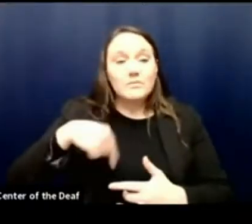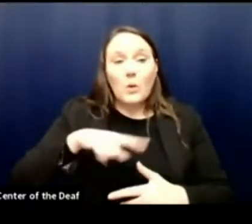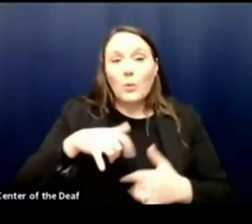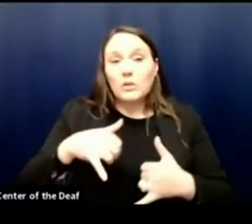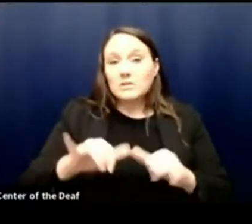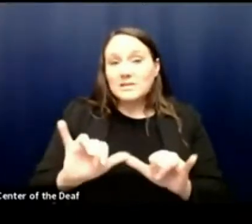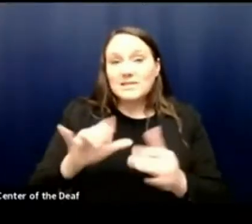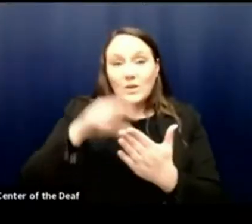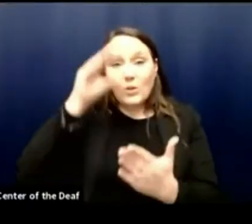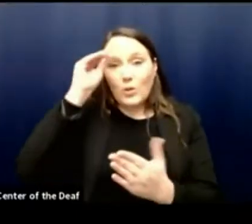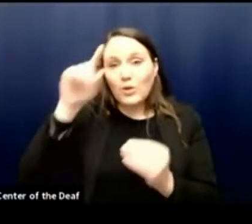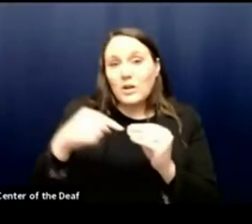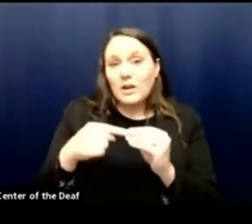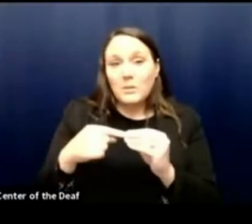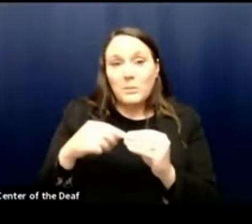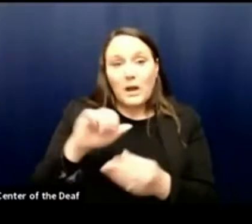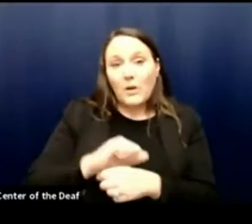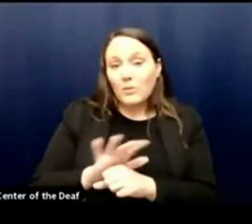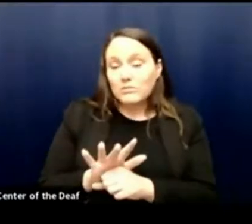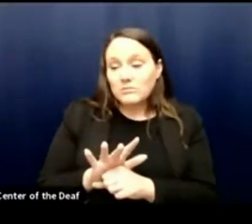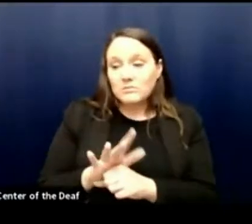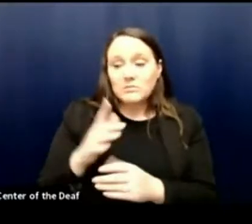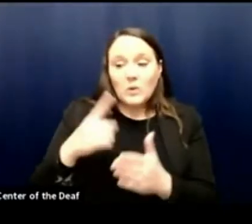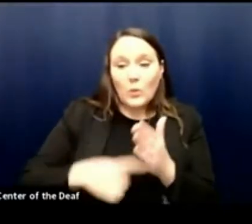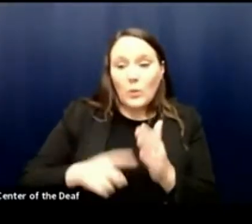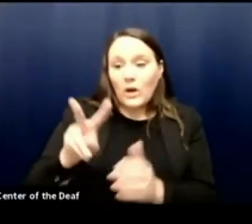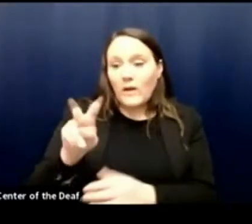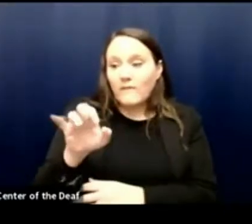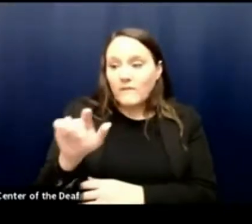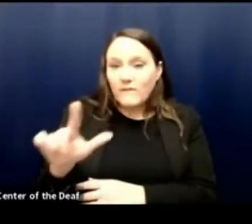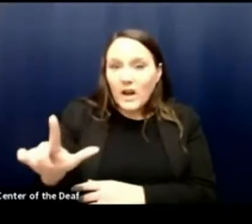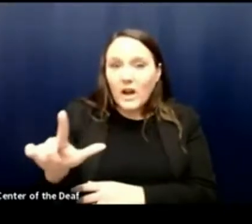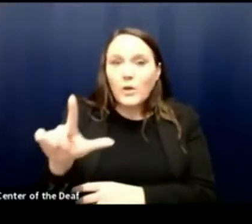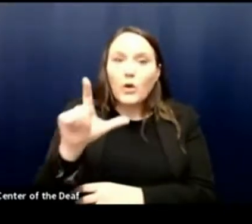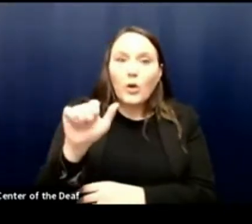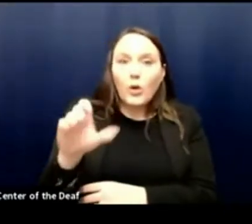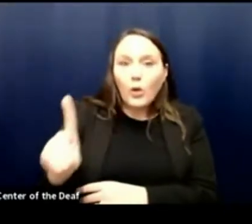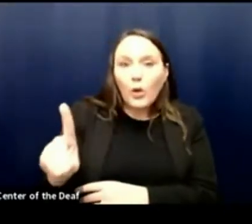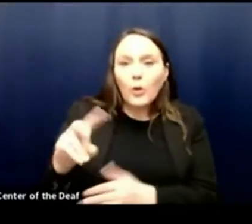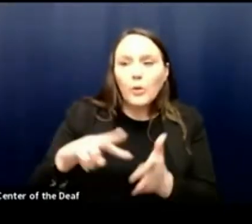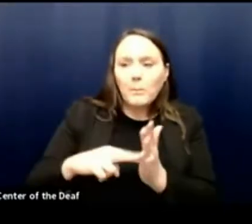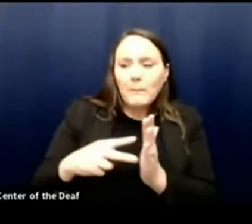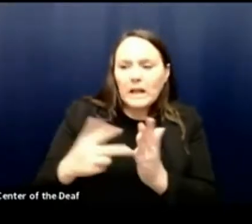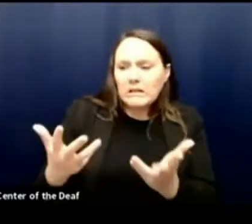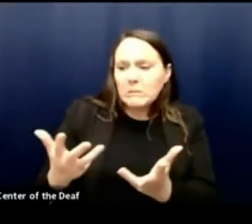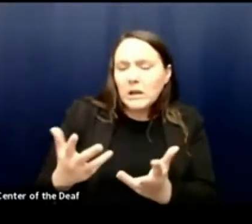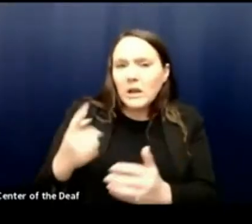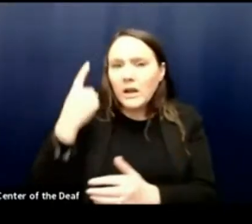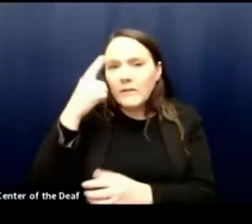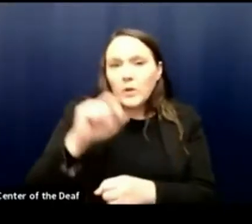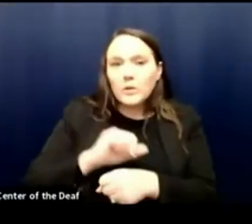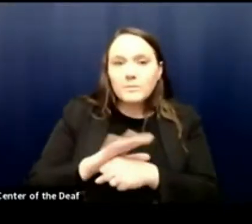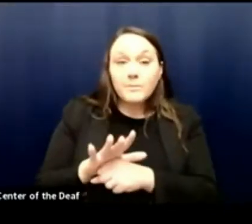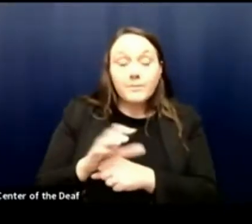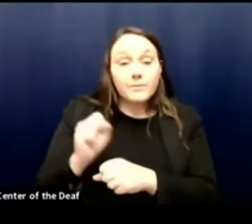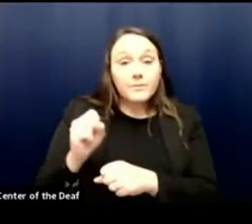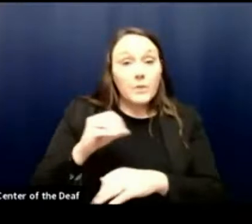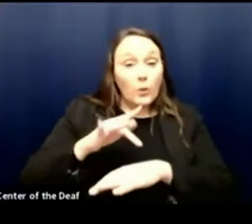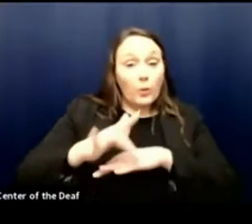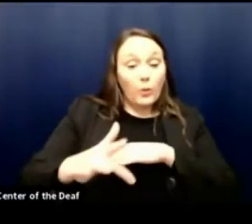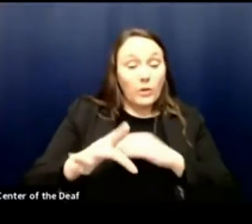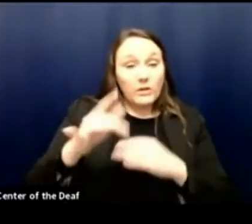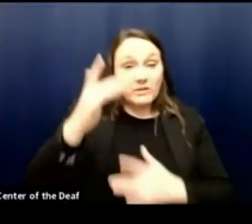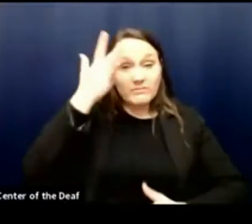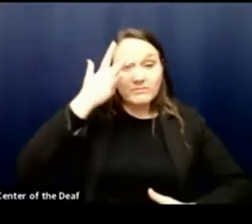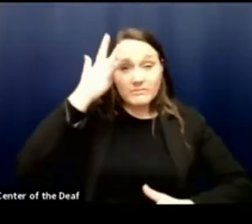about COVID-19 and what viral loads mean and what they don't mean for COVID-19. So early on in your infection, you might have a